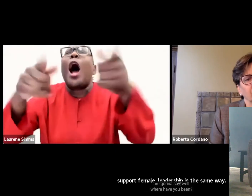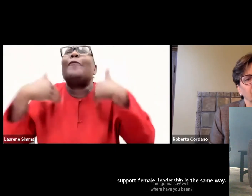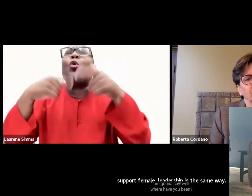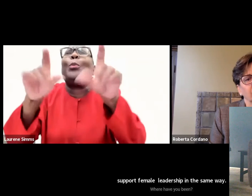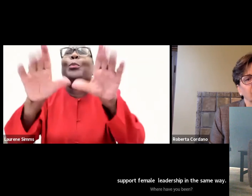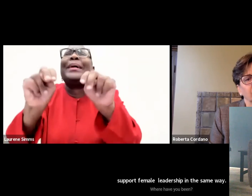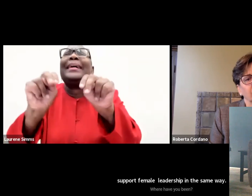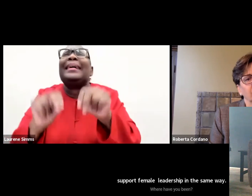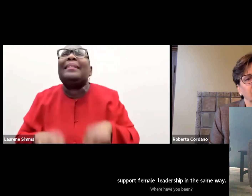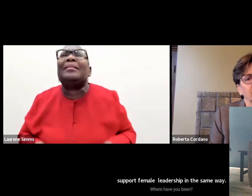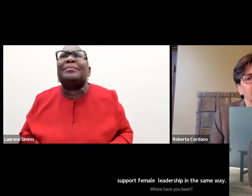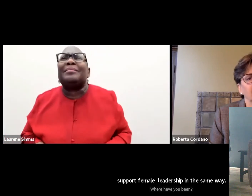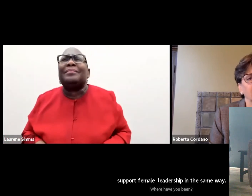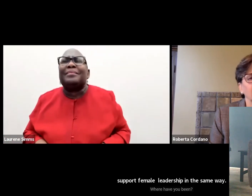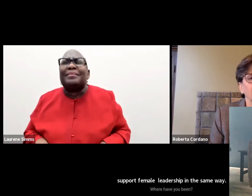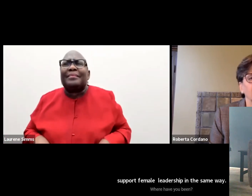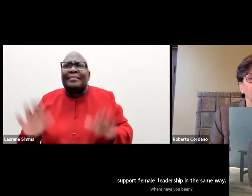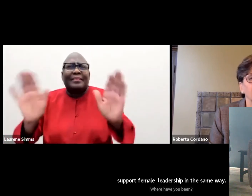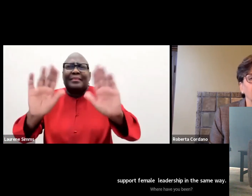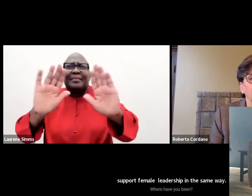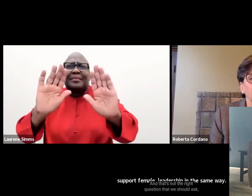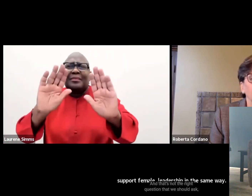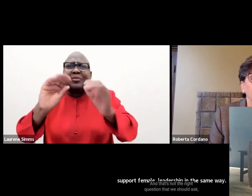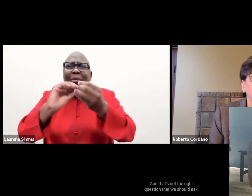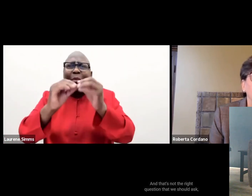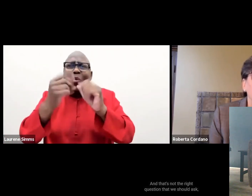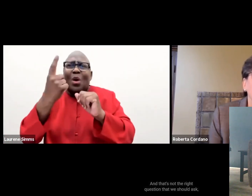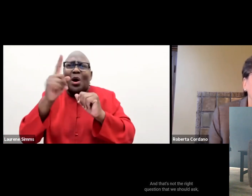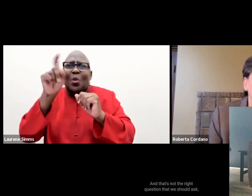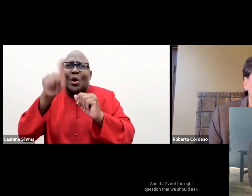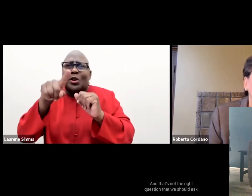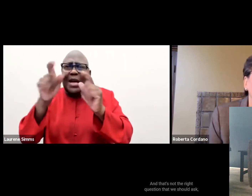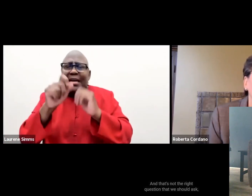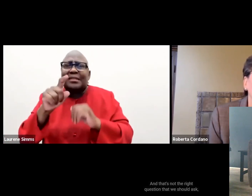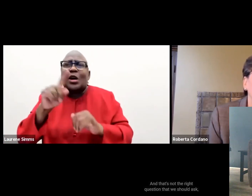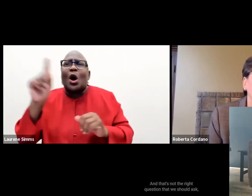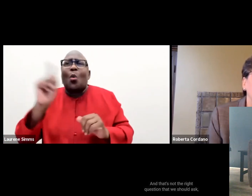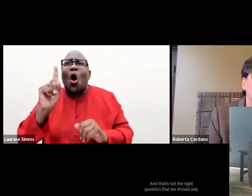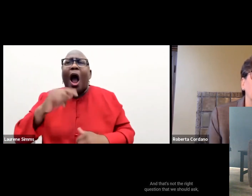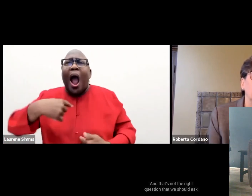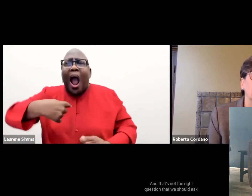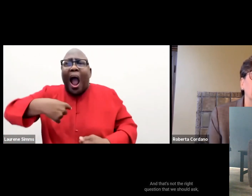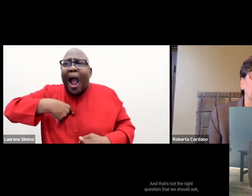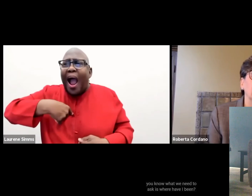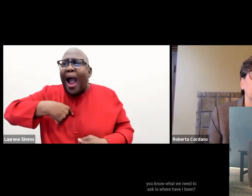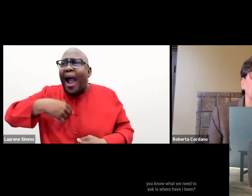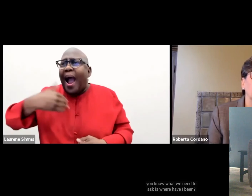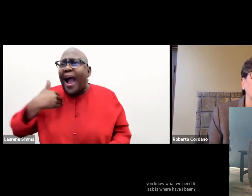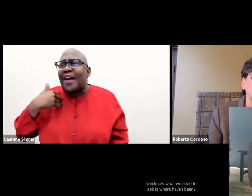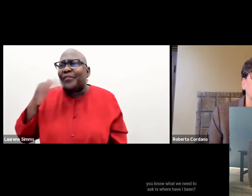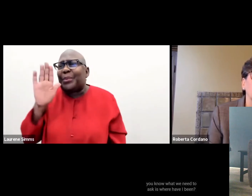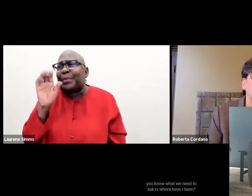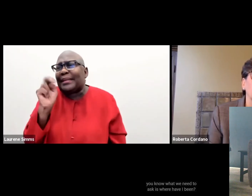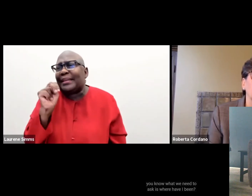We're going to say, where have all you been? Why haven't you been doing anything?